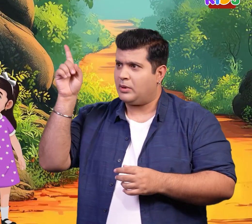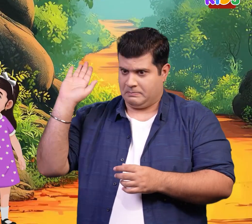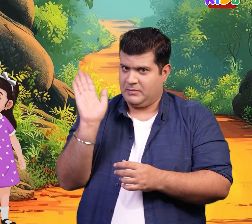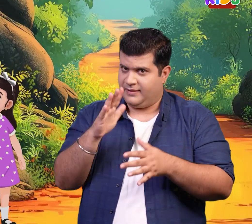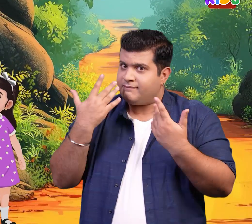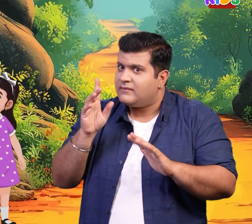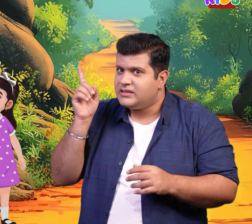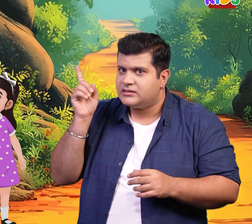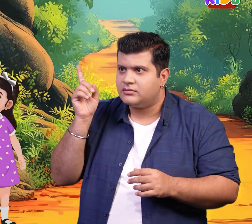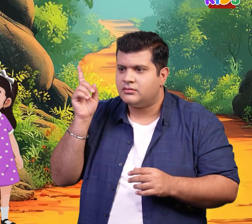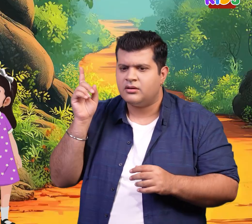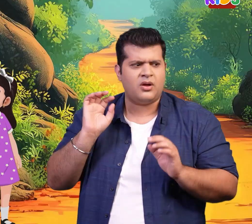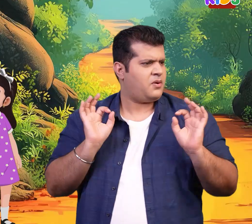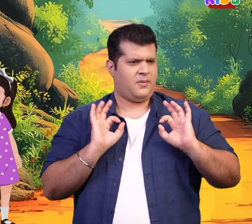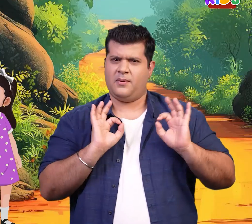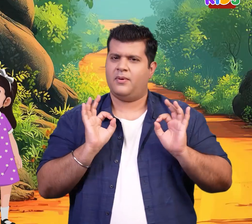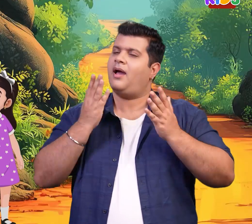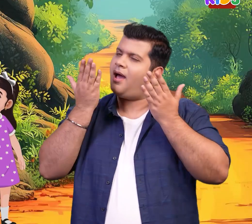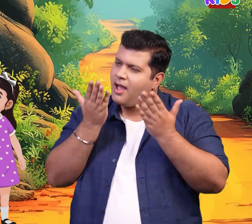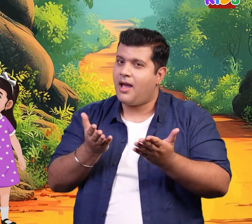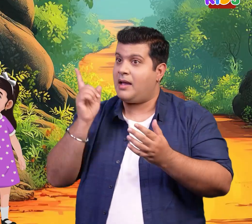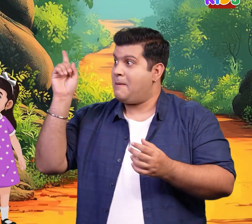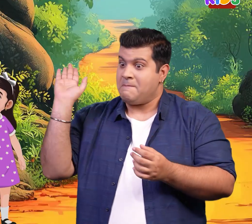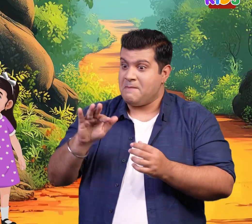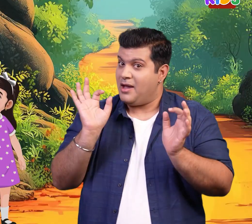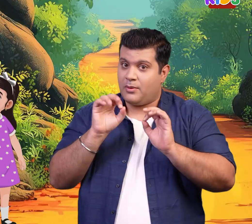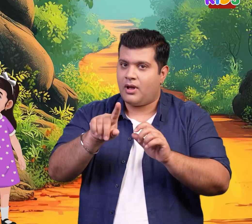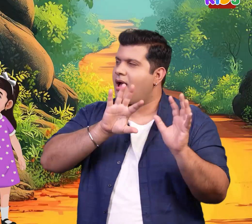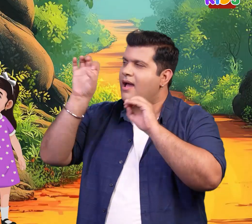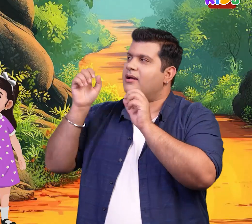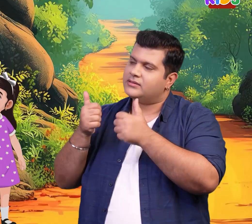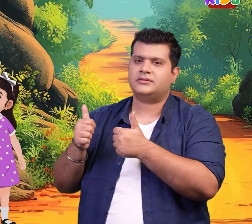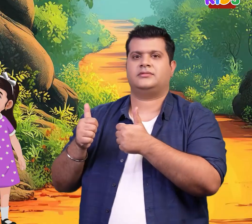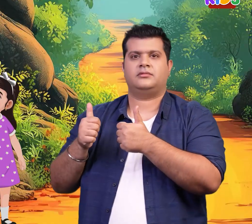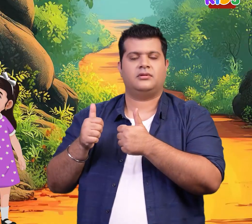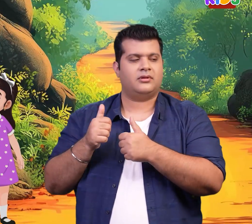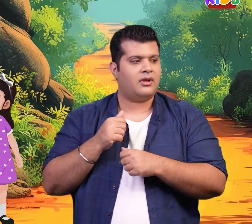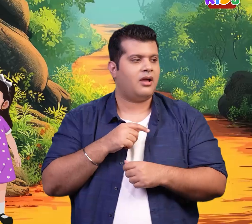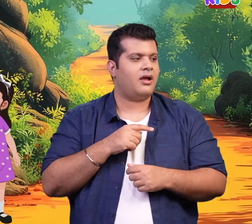Oh, you didn't bother it, right? No, I didn't. Right. Don't bother them and they won't hurt